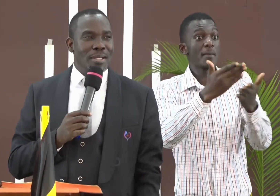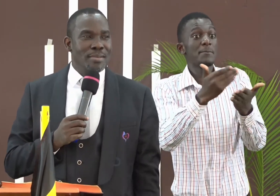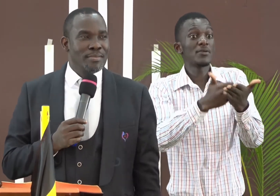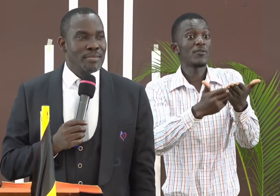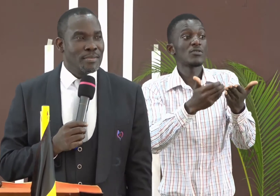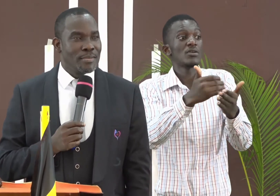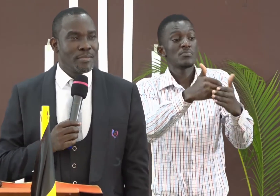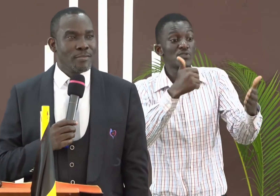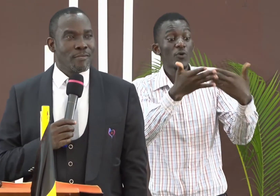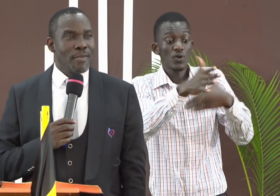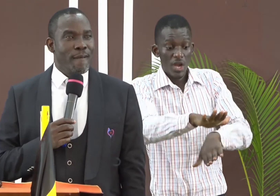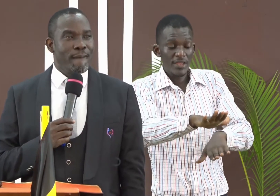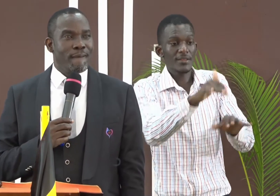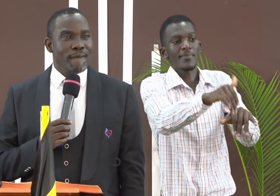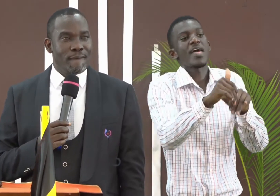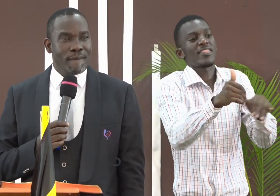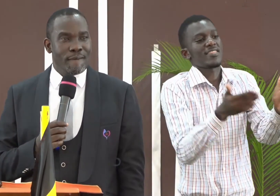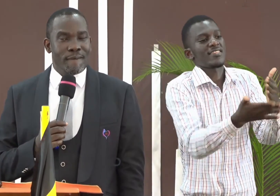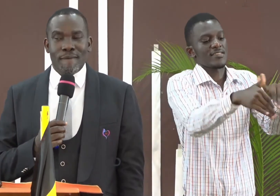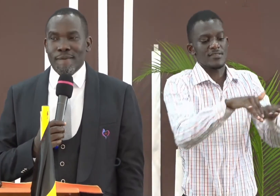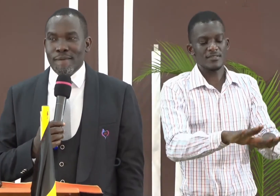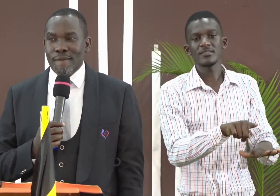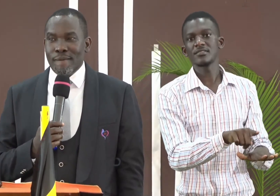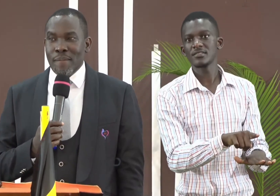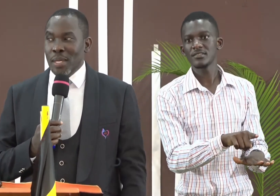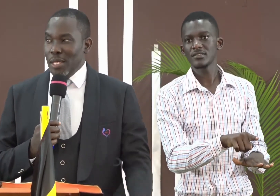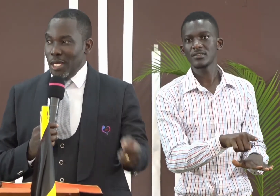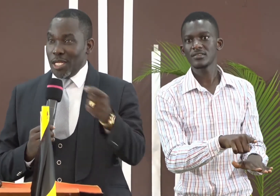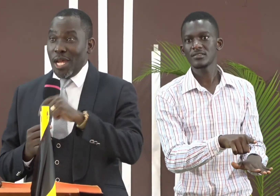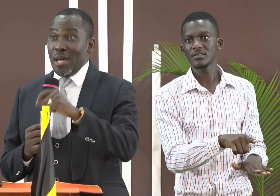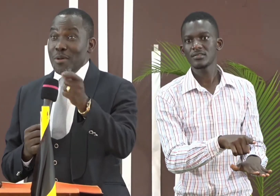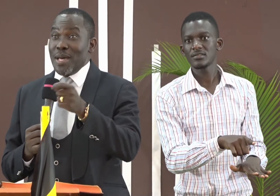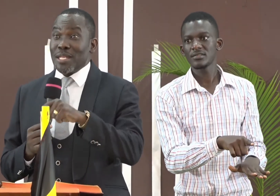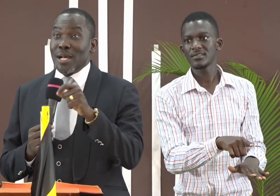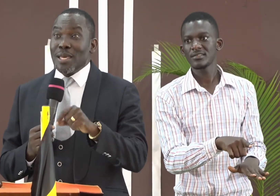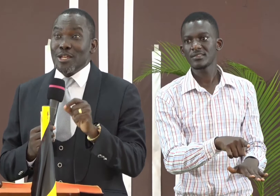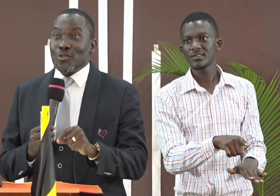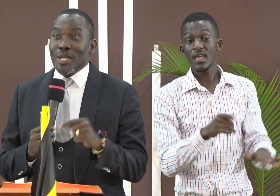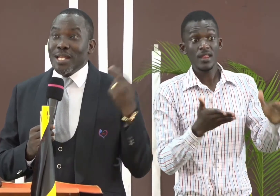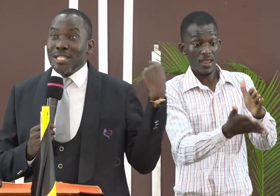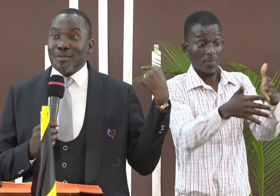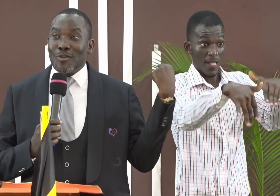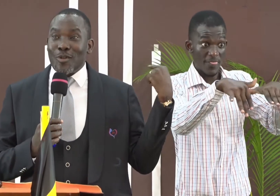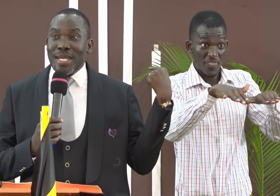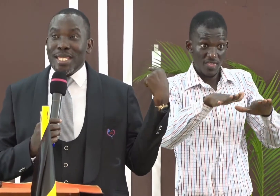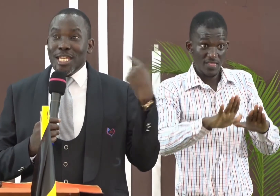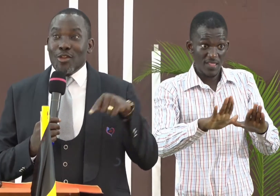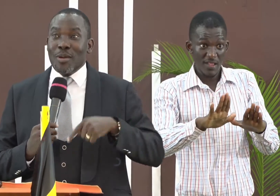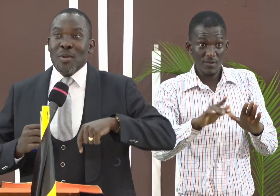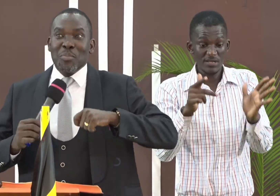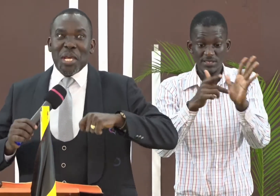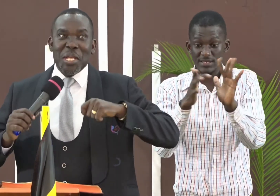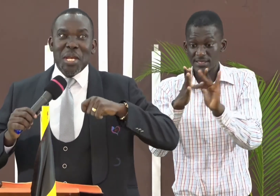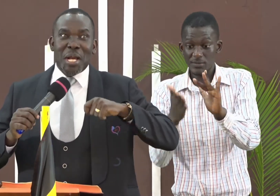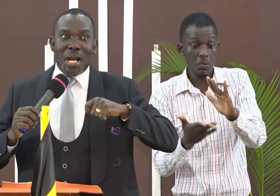bazisima. In the Bible you'll find people that dug their tombs before they died. Entaana mwe baziika Yesu yali nsima olwedde nnyini